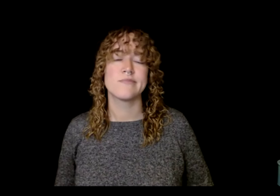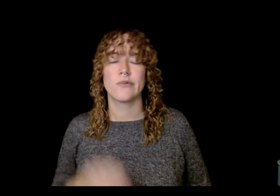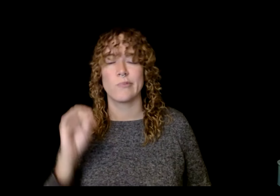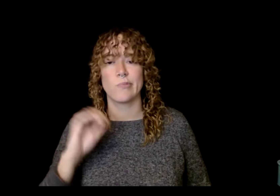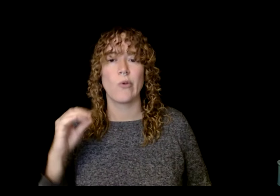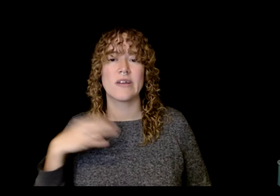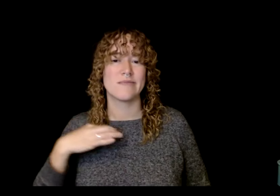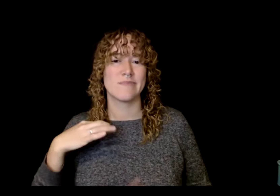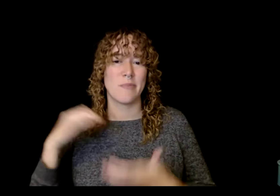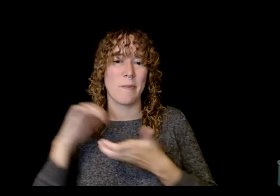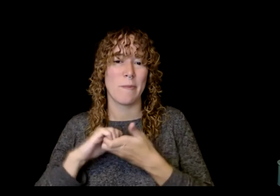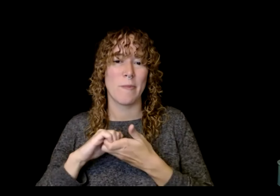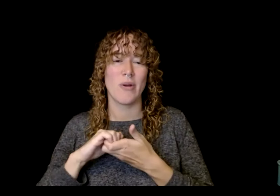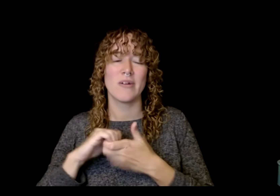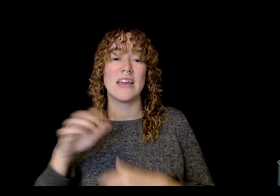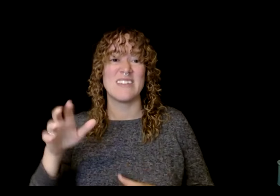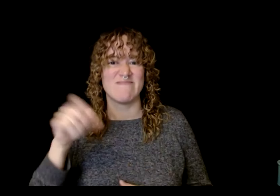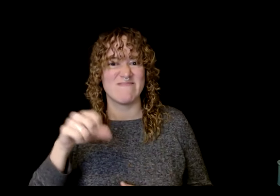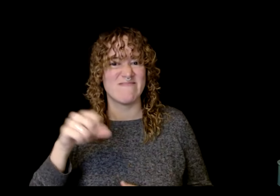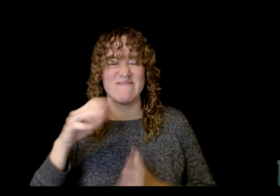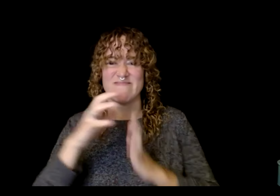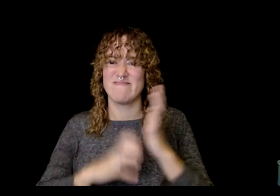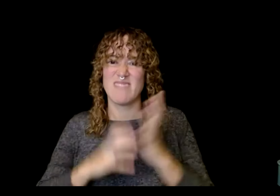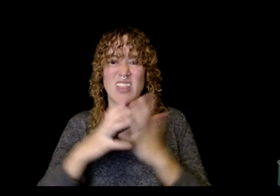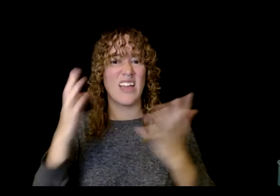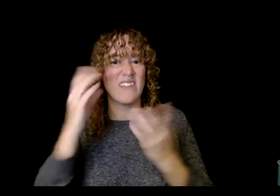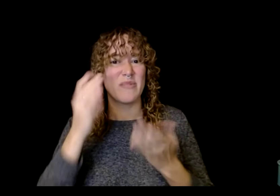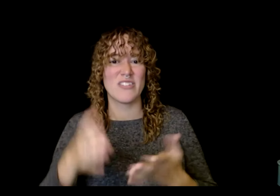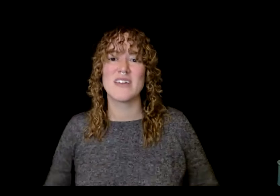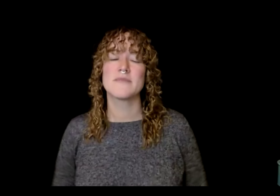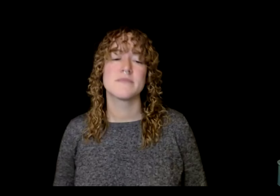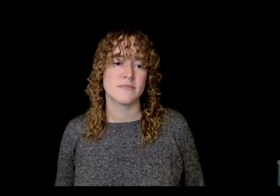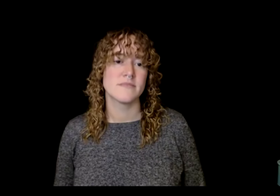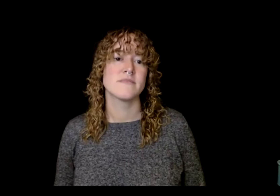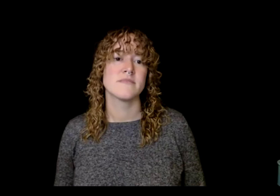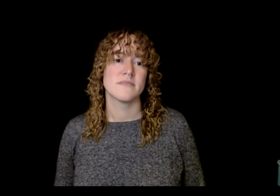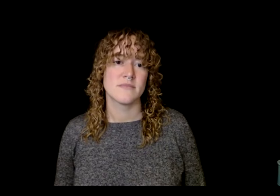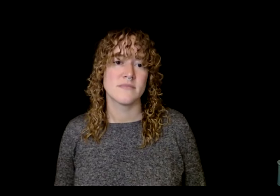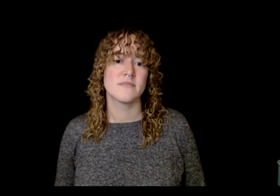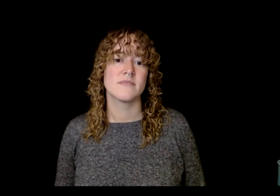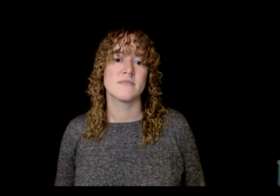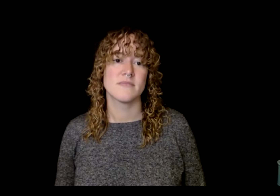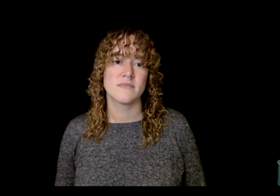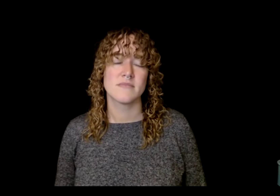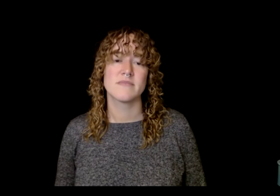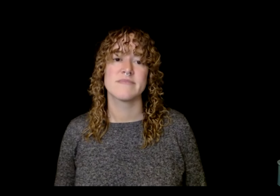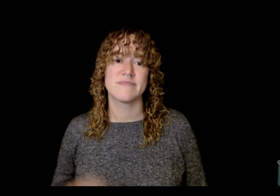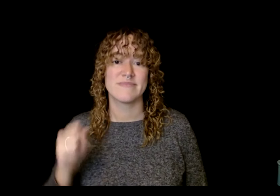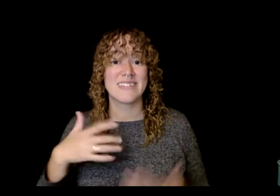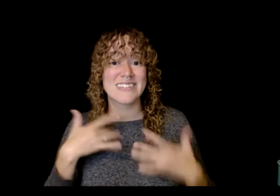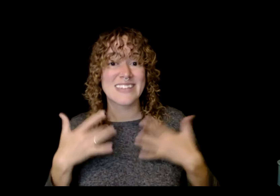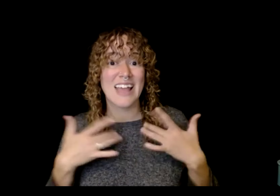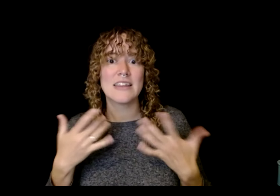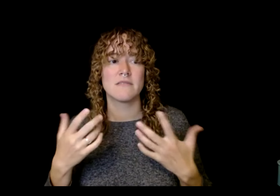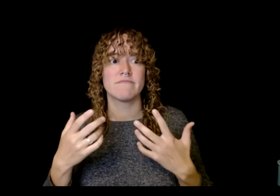and yeah, that's there's a lot there. But There's it's a lot exciting, the idea of extending